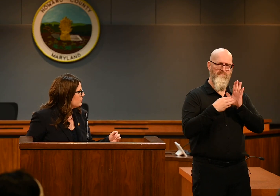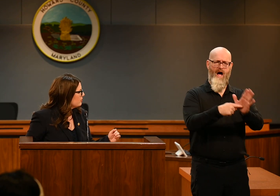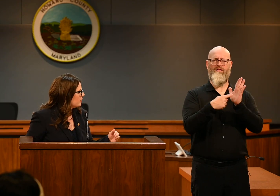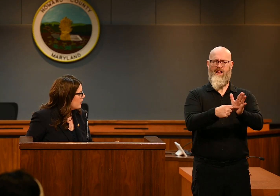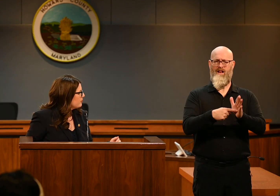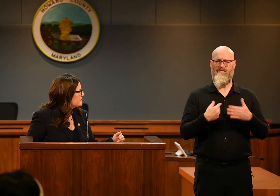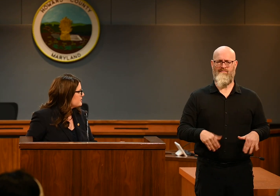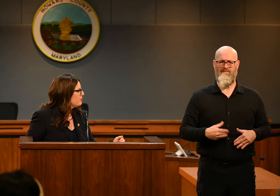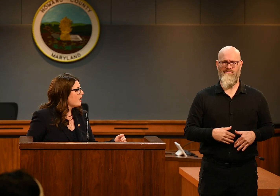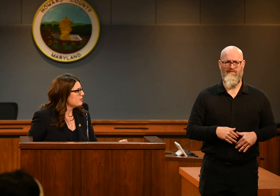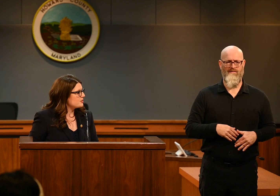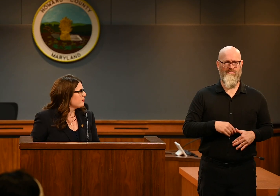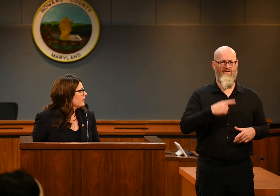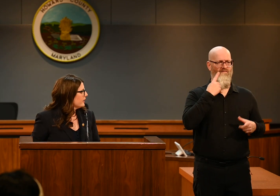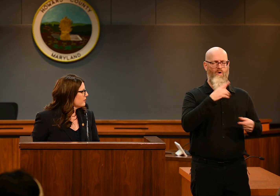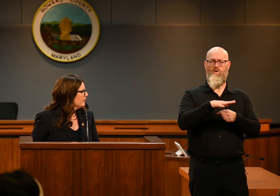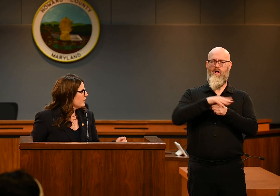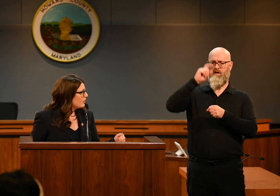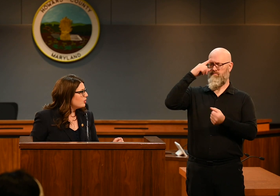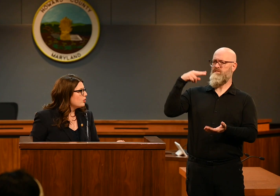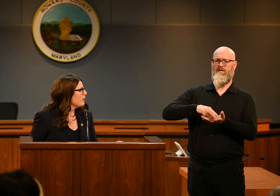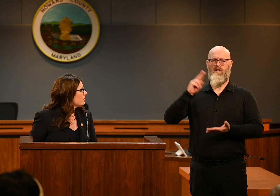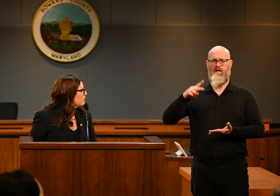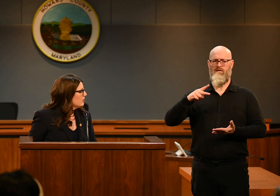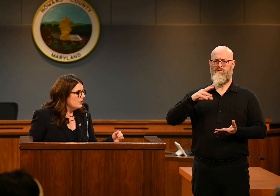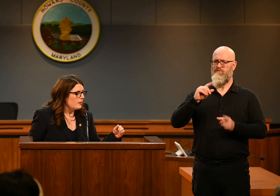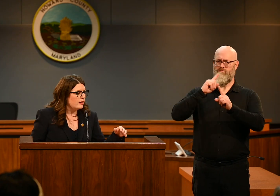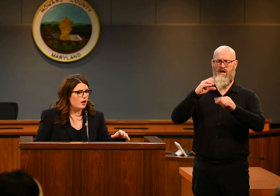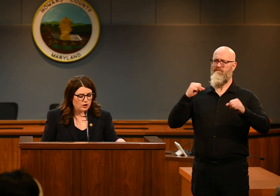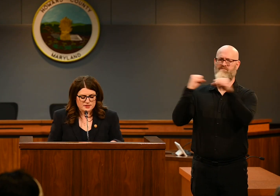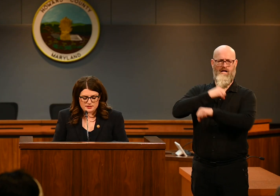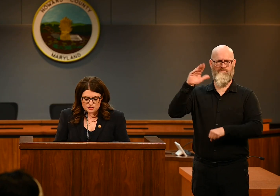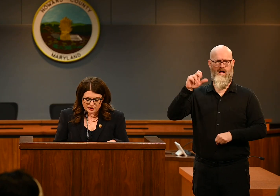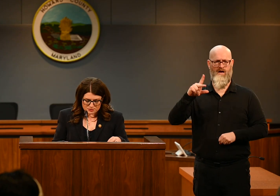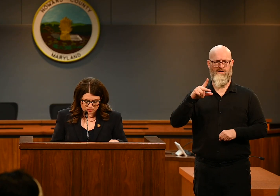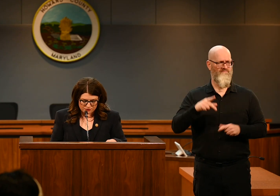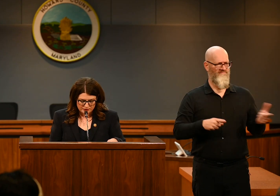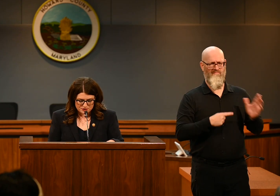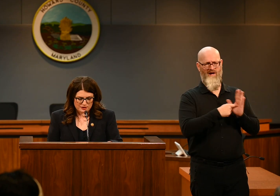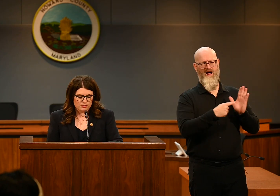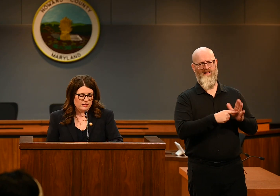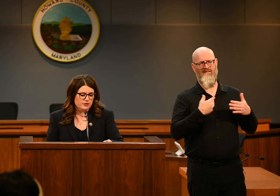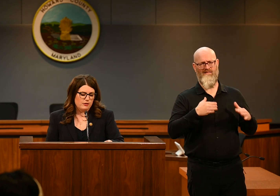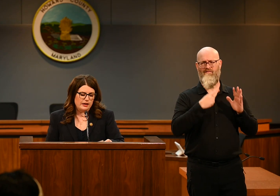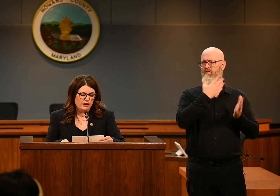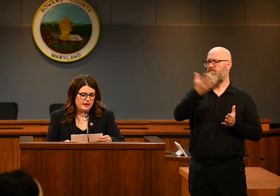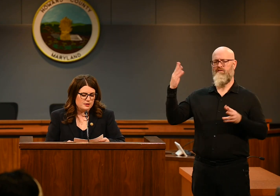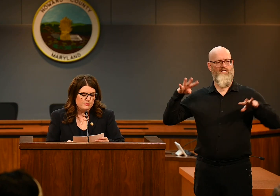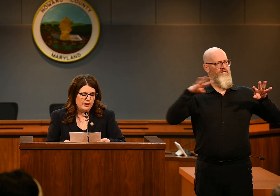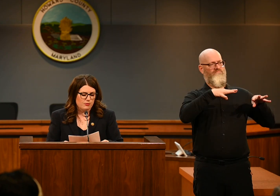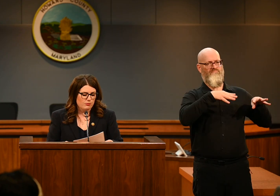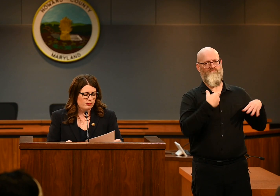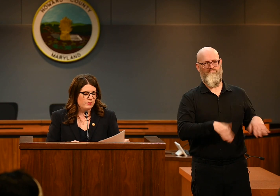local government stepping up and responding. The local model across this country, and I'm so grateful to each and every one of you. And I'll